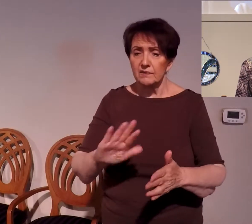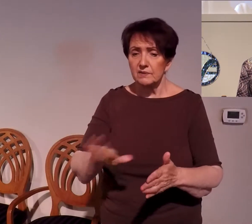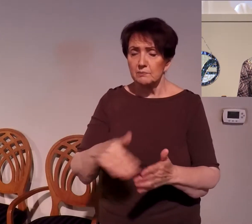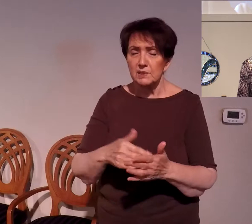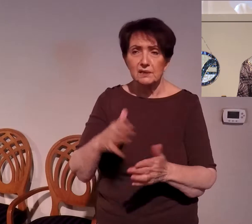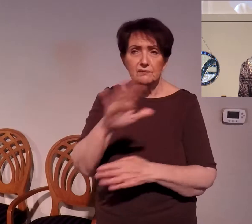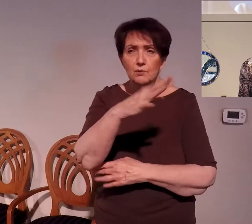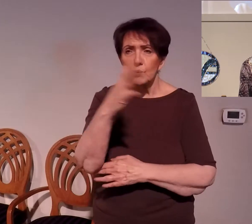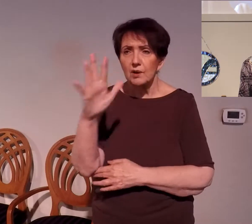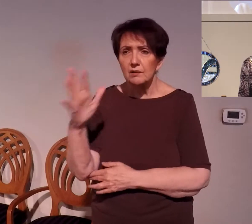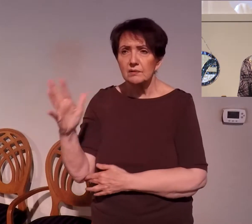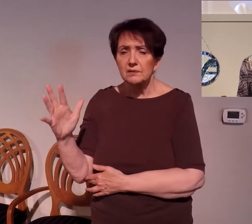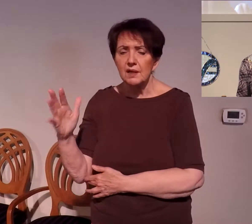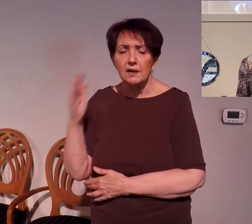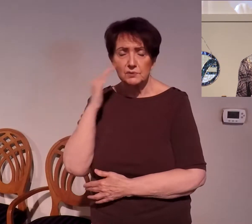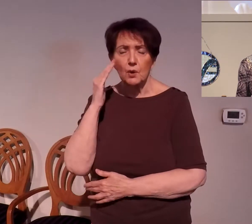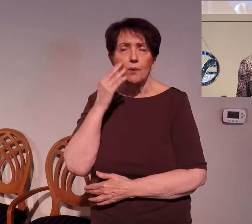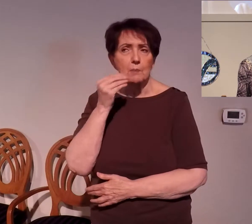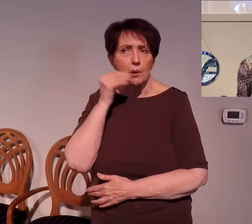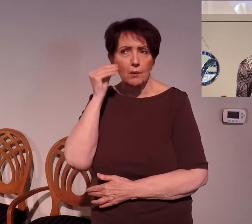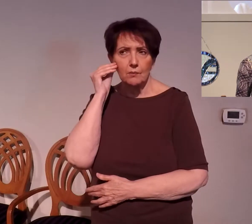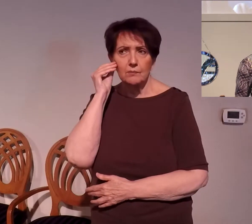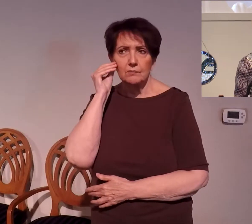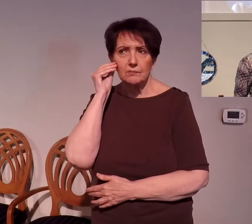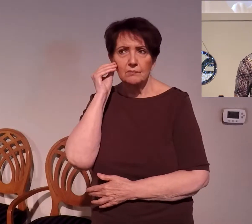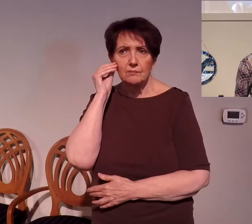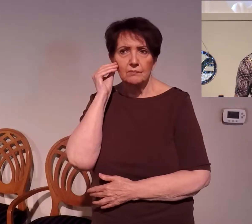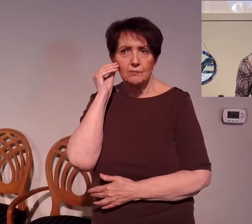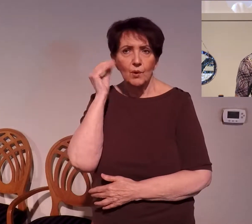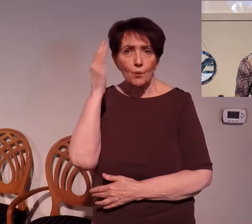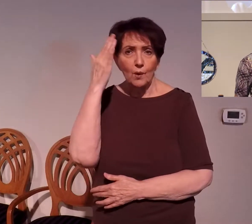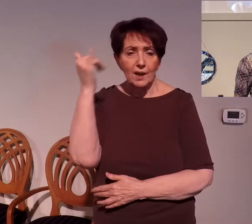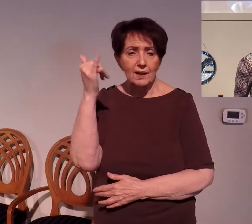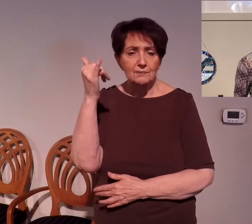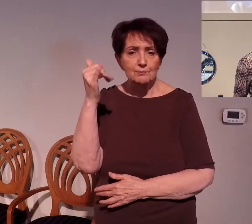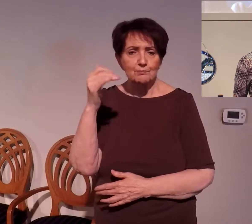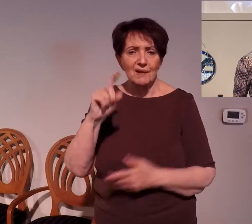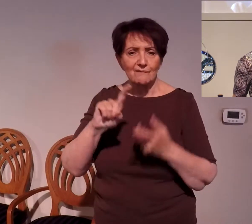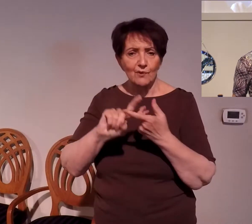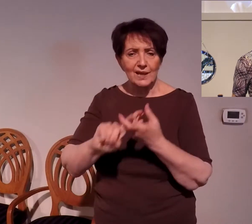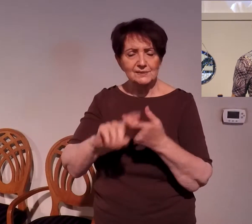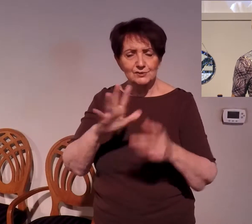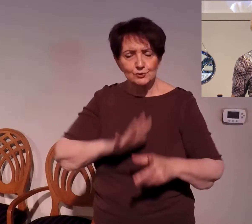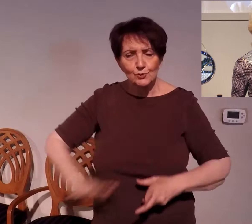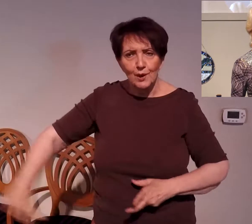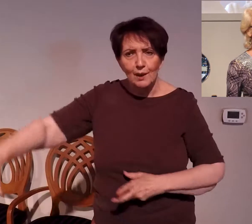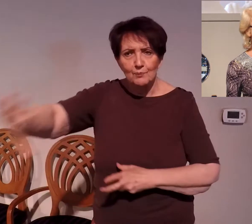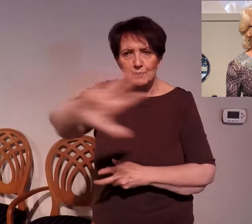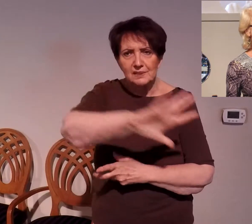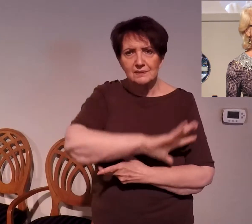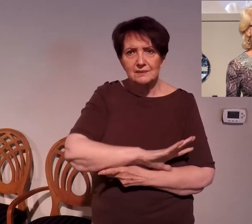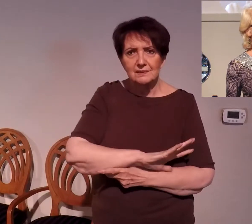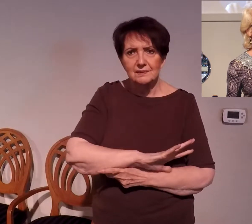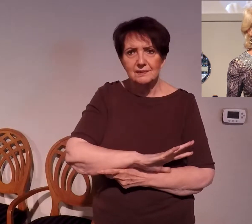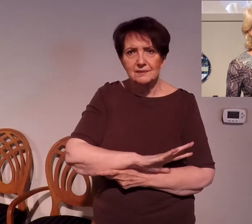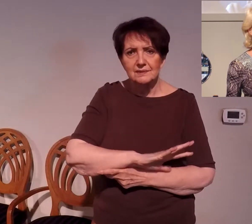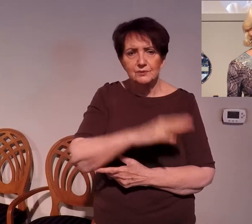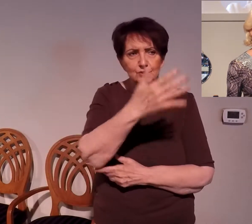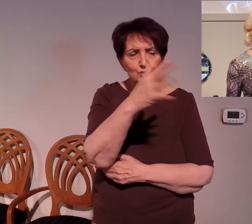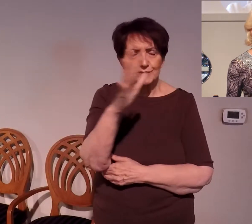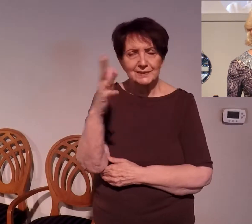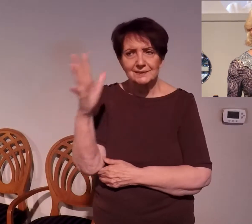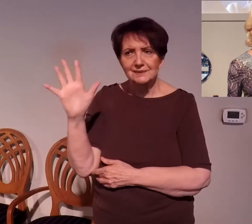wilderness, and I know I'm at home because I'm surrounded by my friends. Because